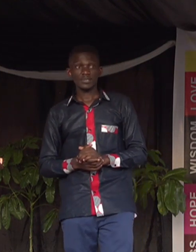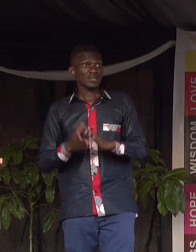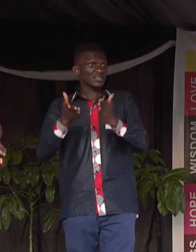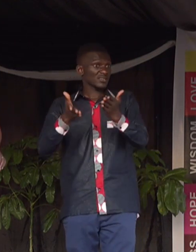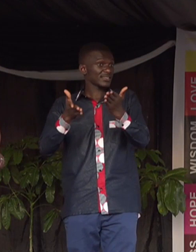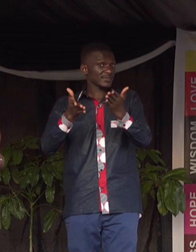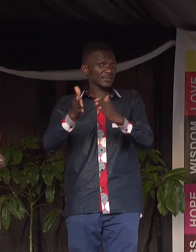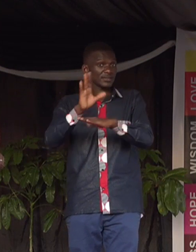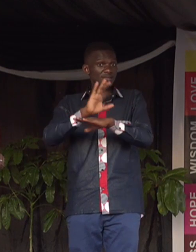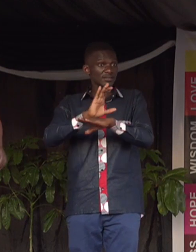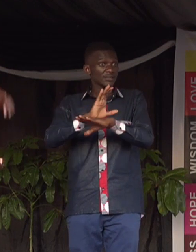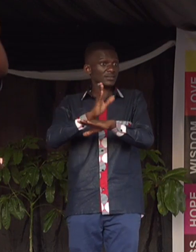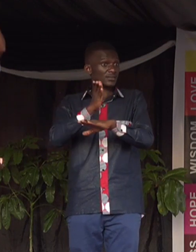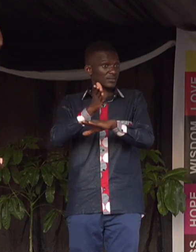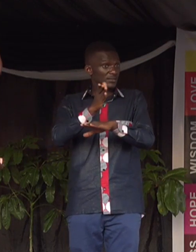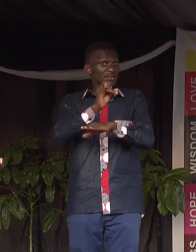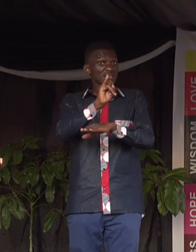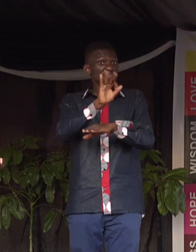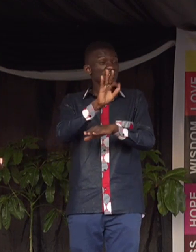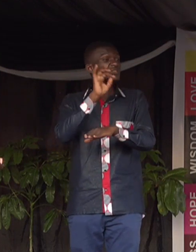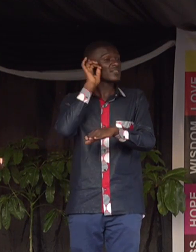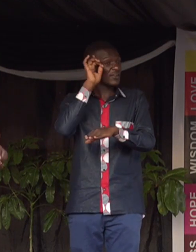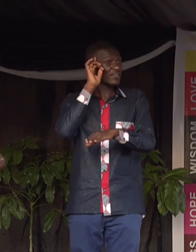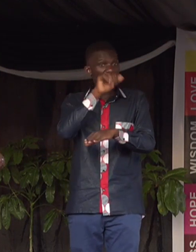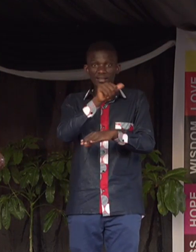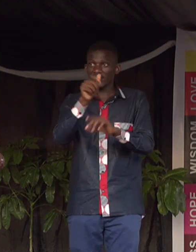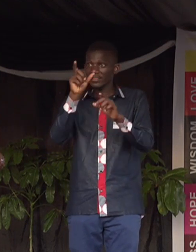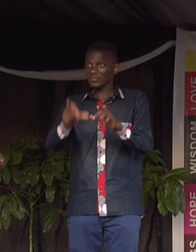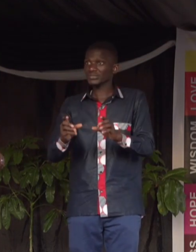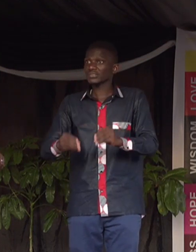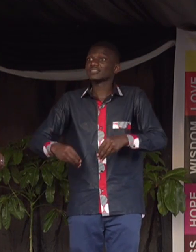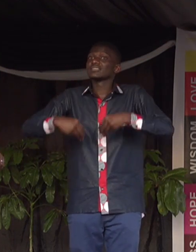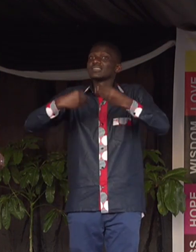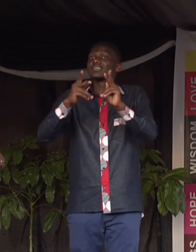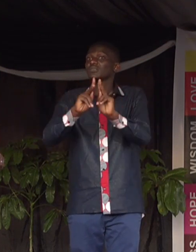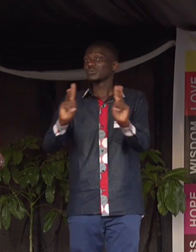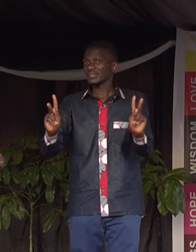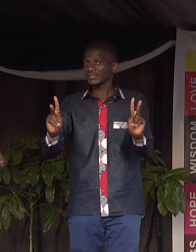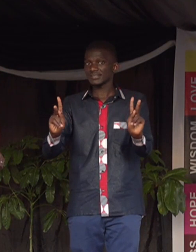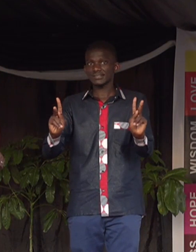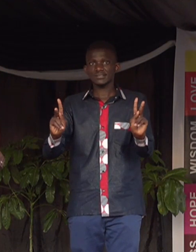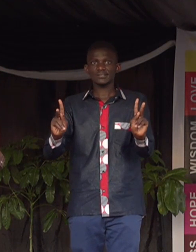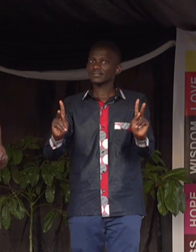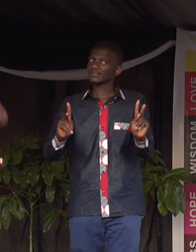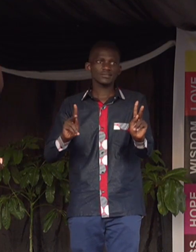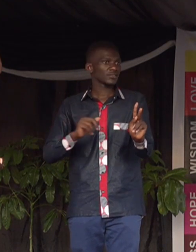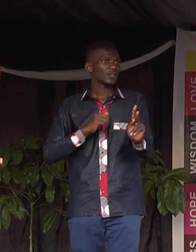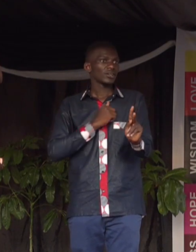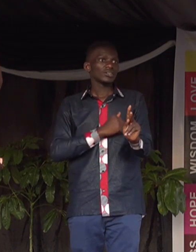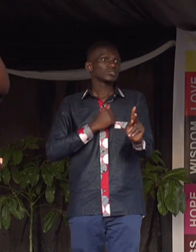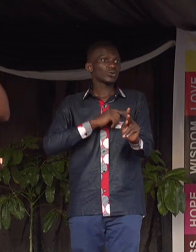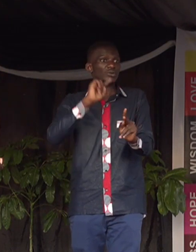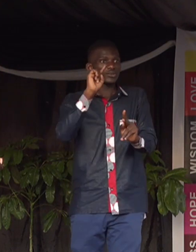church. Here at church. Gwe bobolowoza ati omulala yagendo kuwa emirembe. If you think it's the other person that's going to give